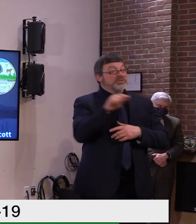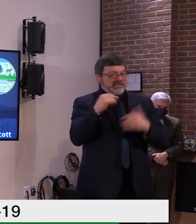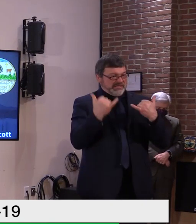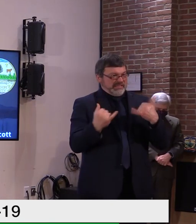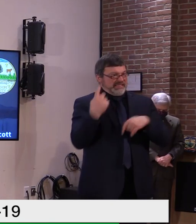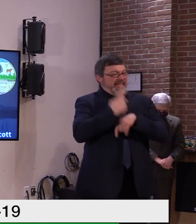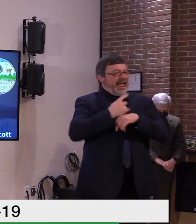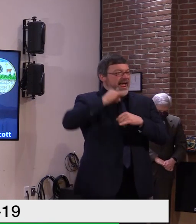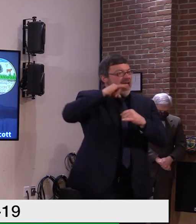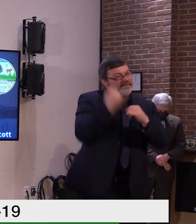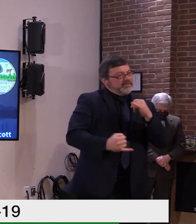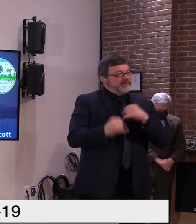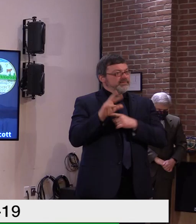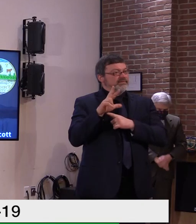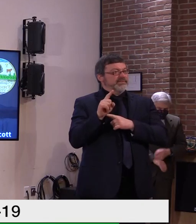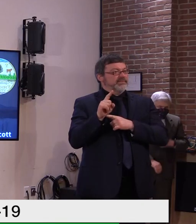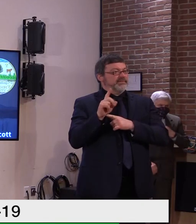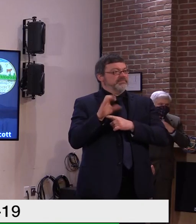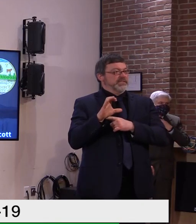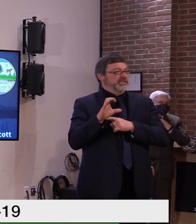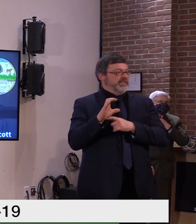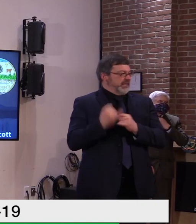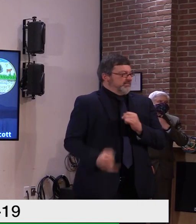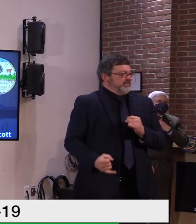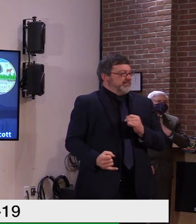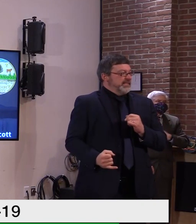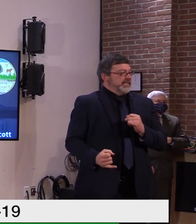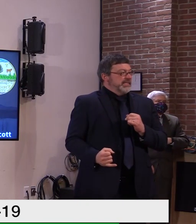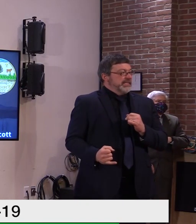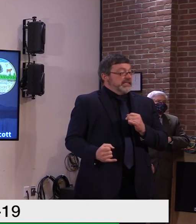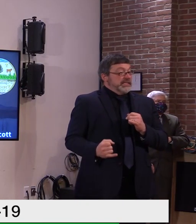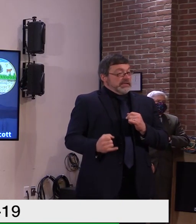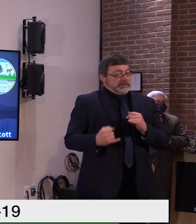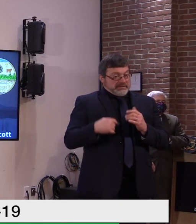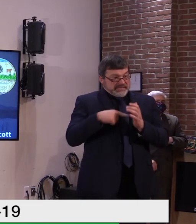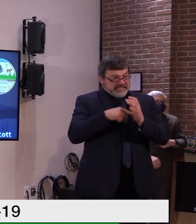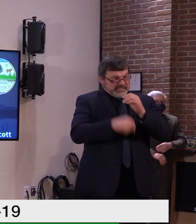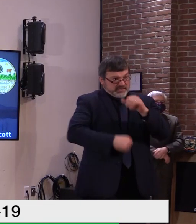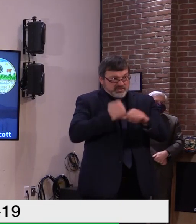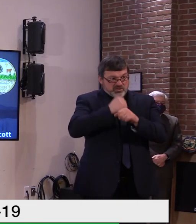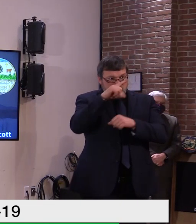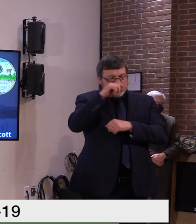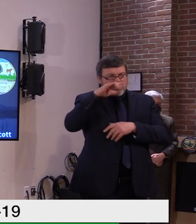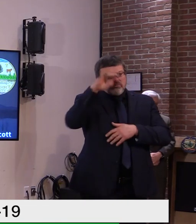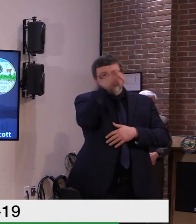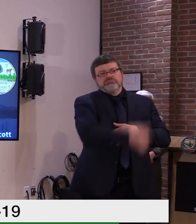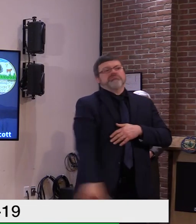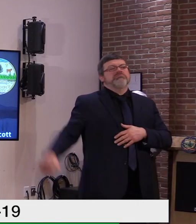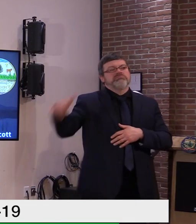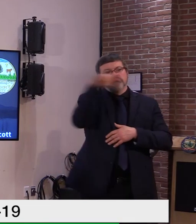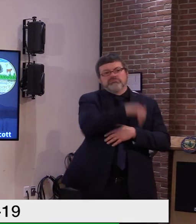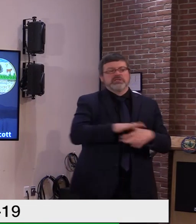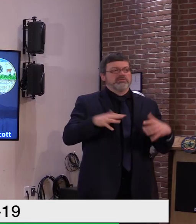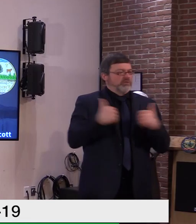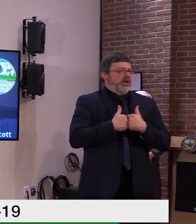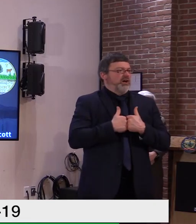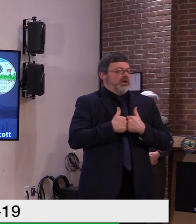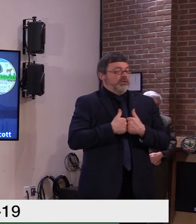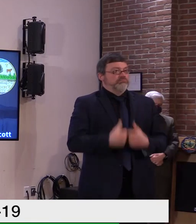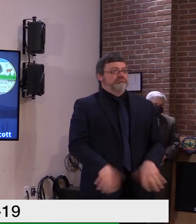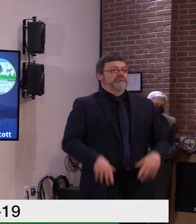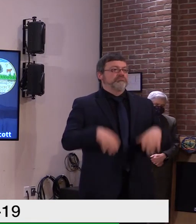least, one that many are eager to put behind. We've lost loved ones, been apart from people we care